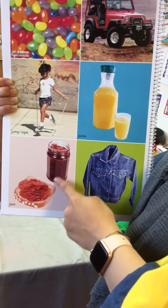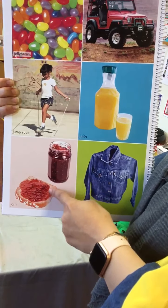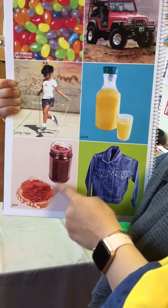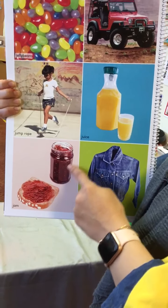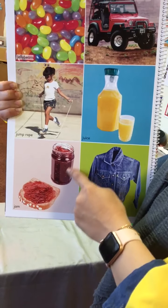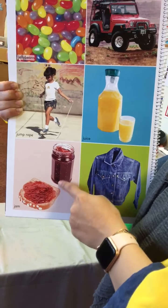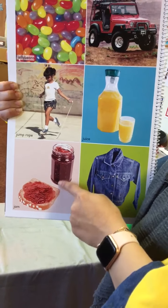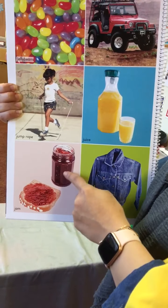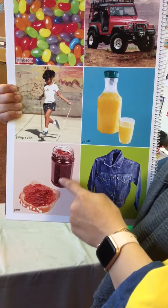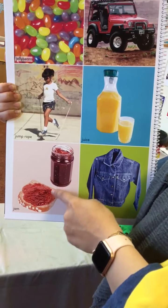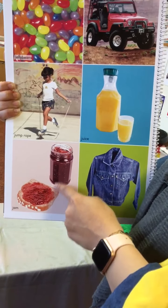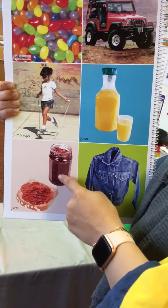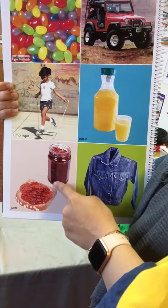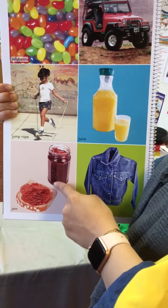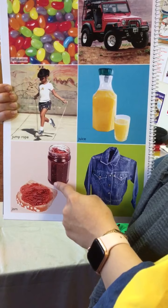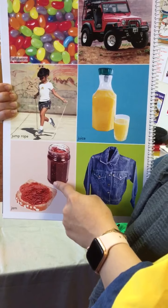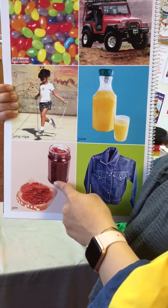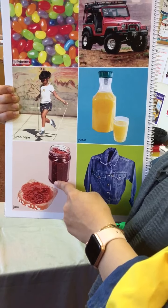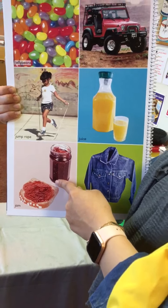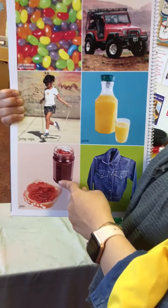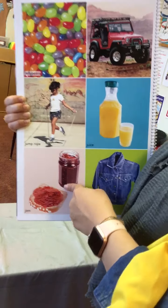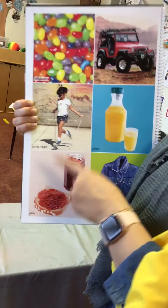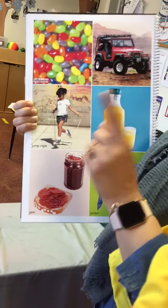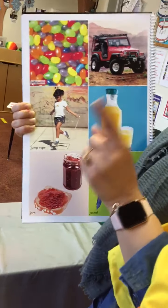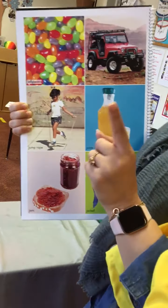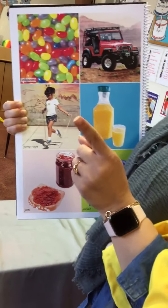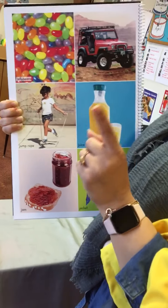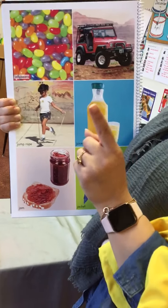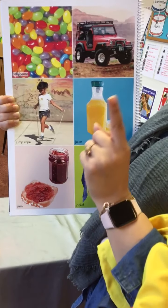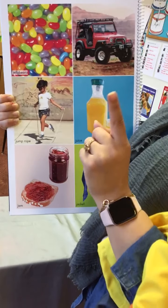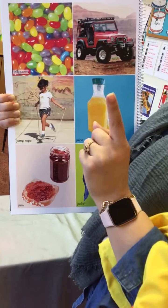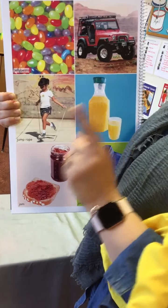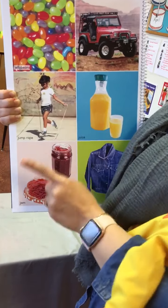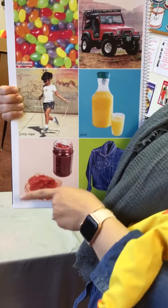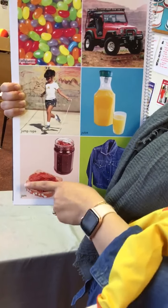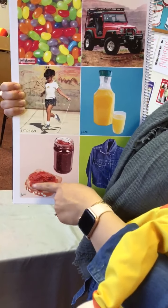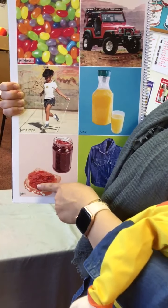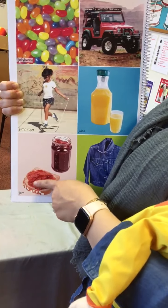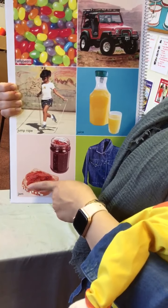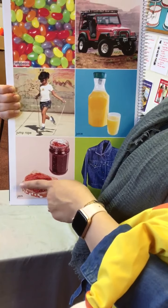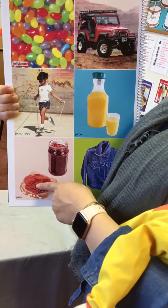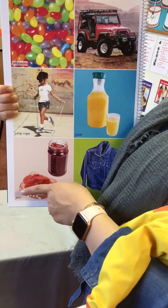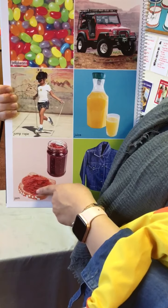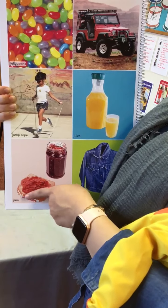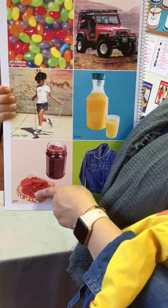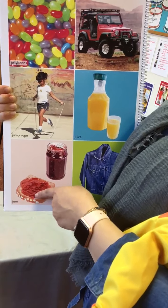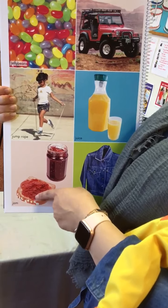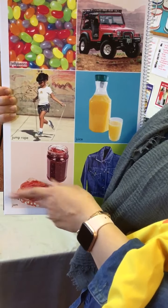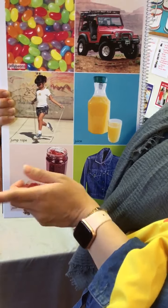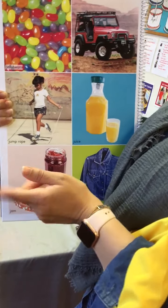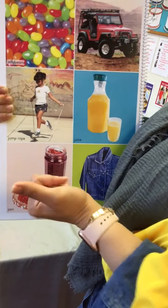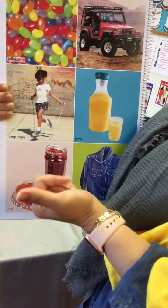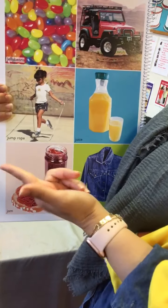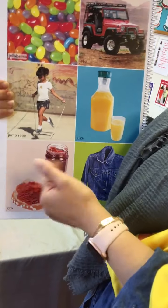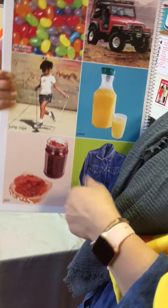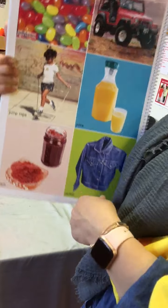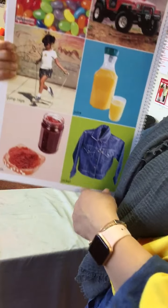beautiful, taste so good. So some of you guys can eat peanut butter and jelly or jam. Jelly and jam sound with a